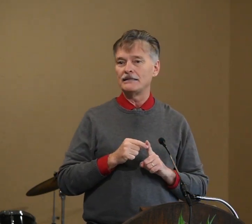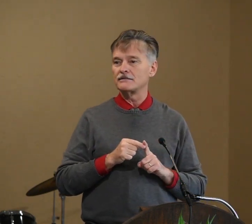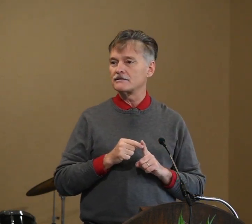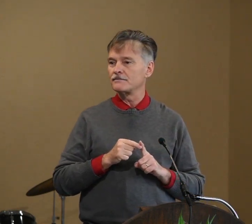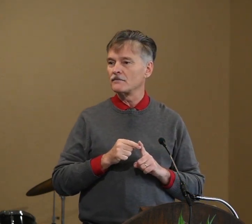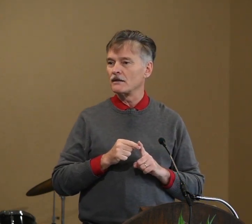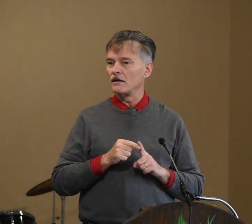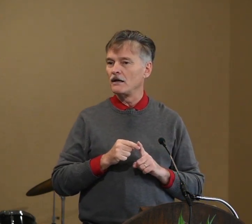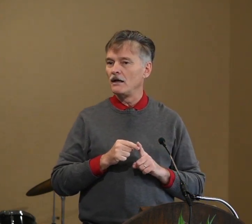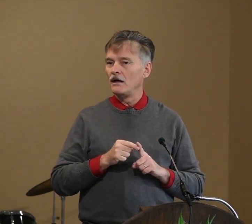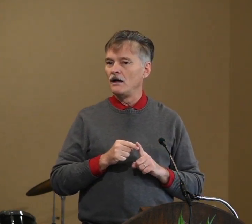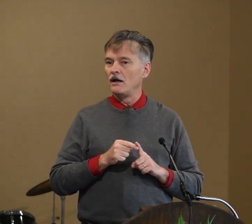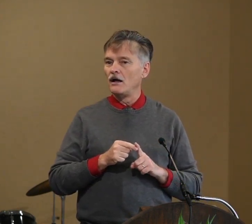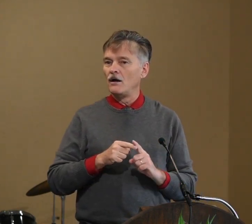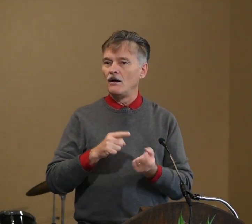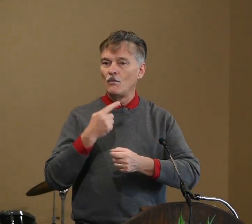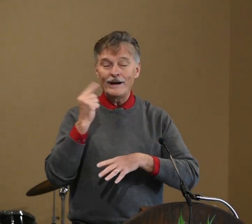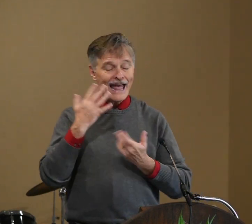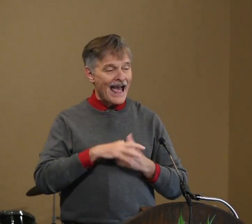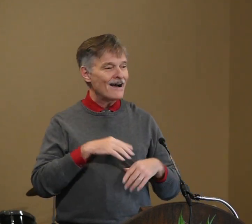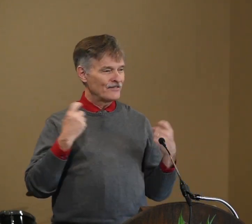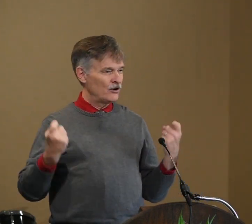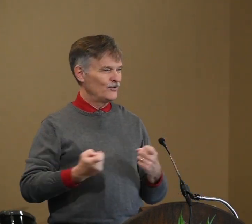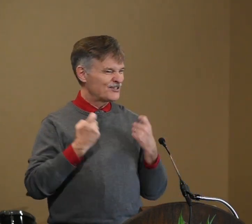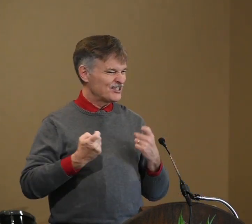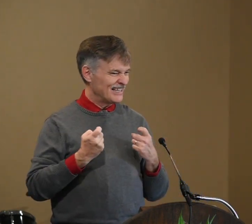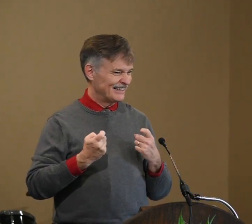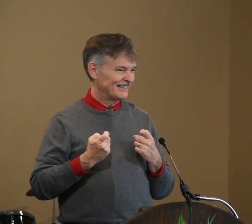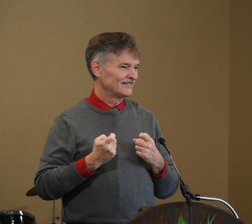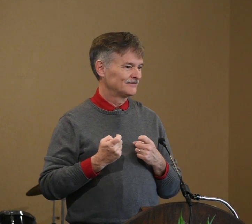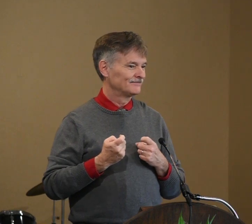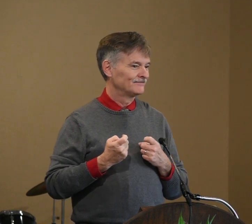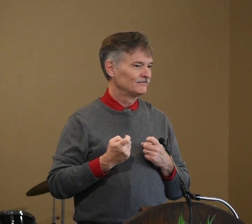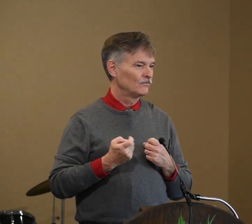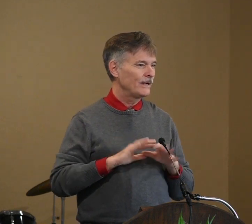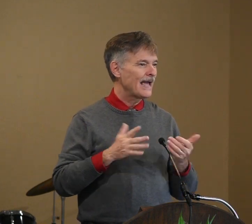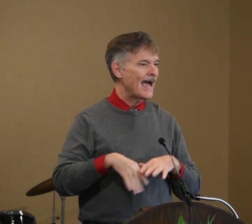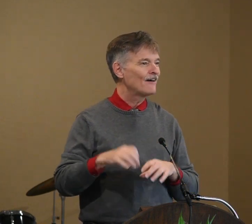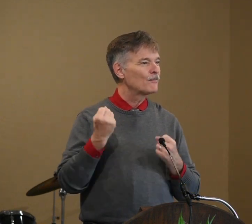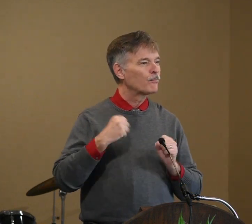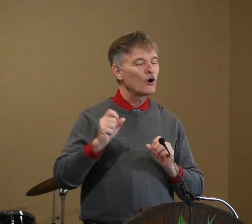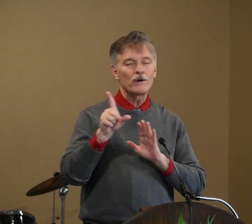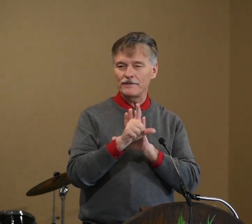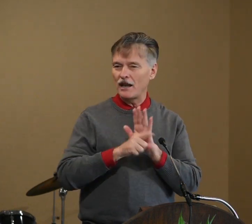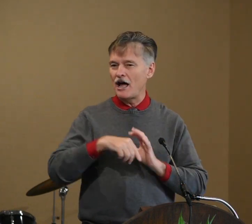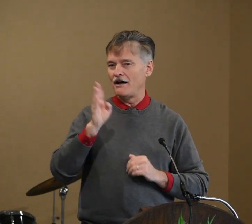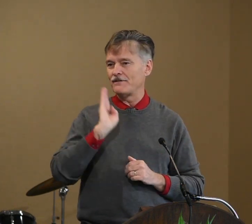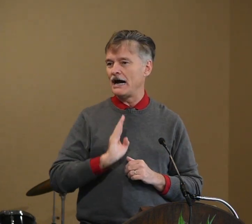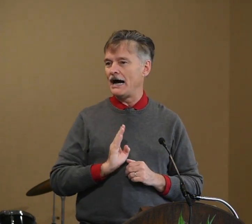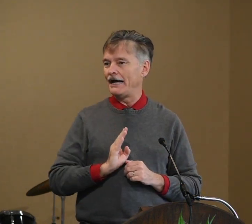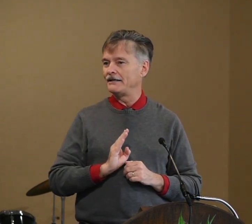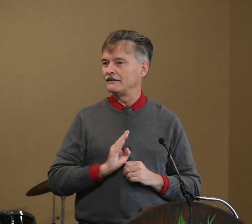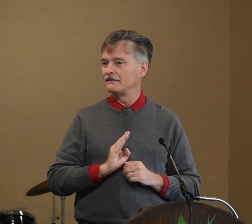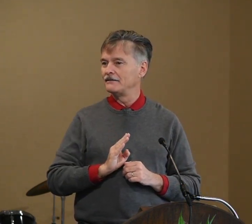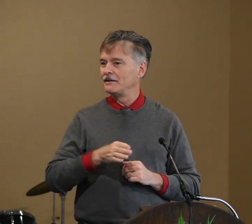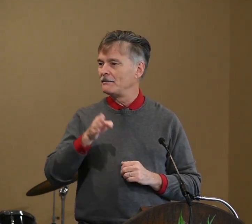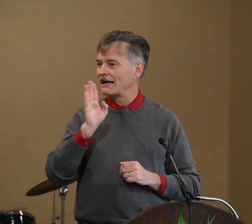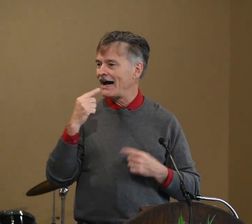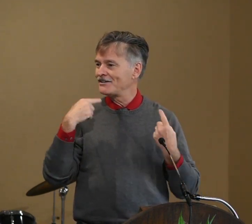plates. We have, though, sinned. We have broken the law of God. But God has